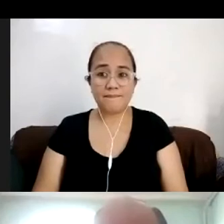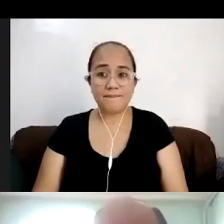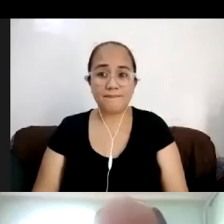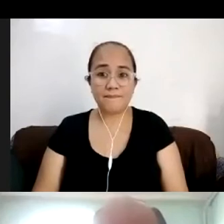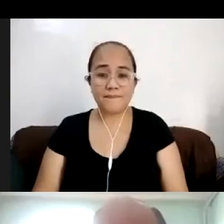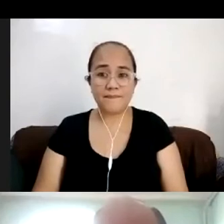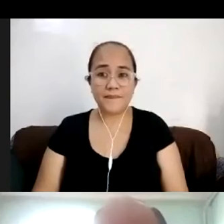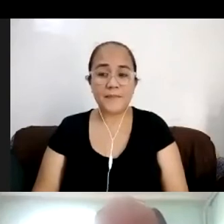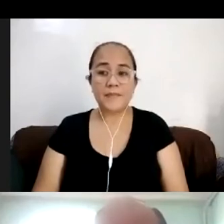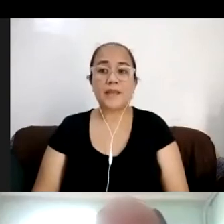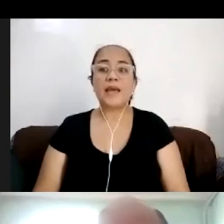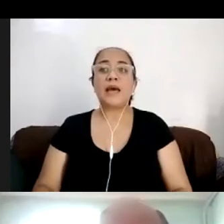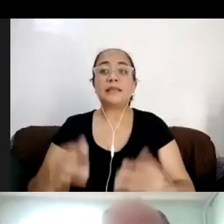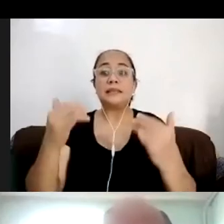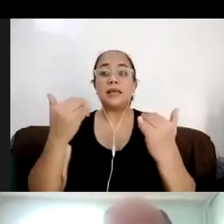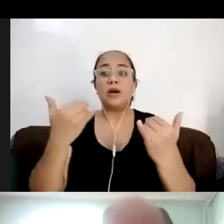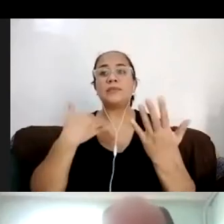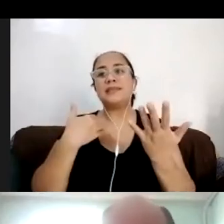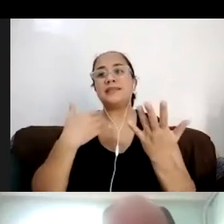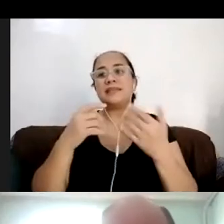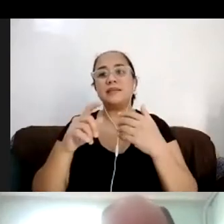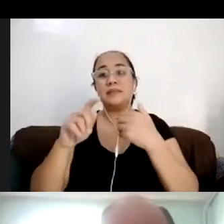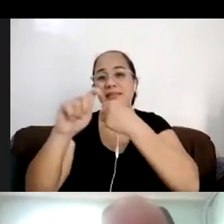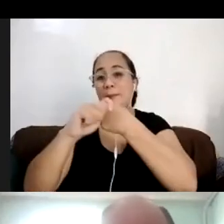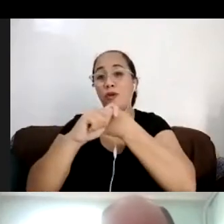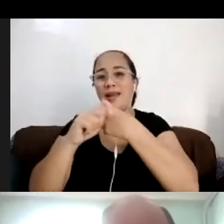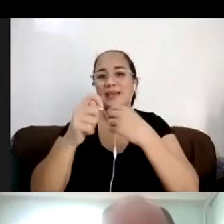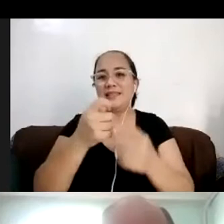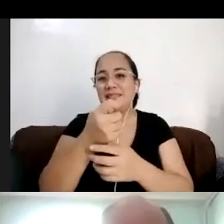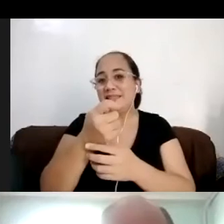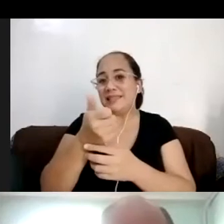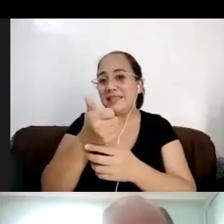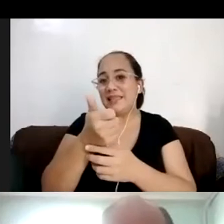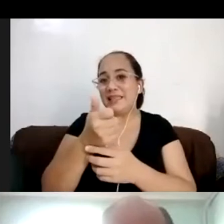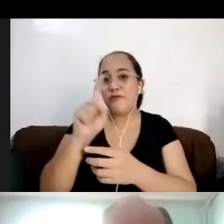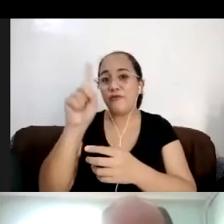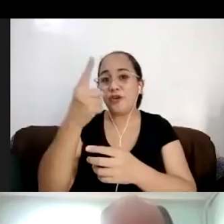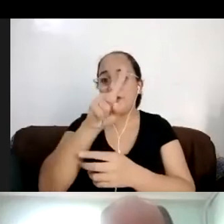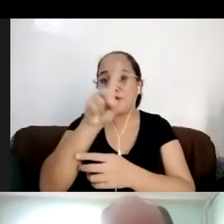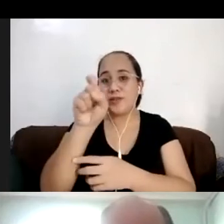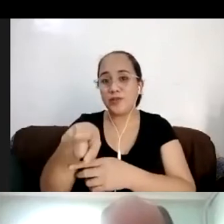Okay, for now, I'm going to temporarily delete the first question.